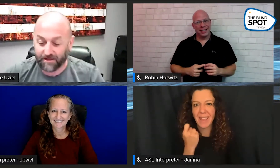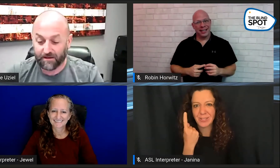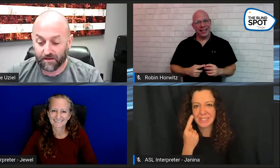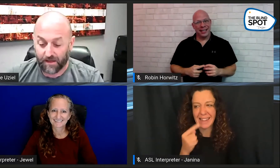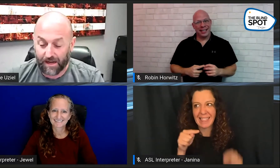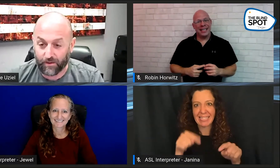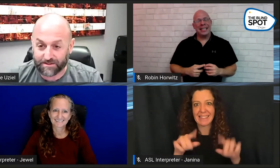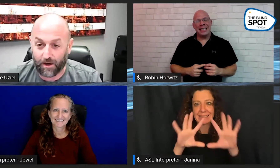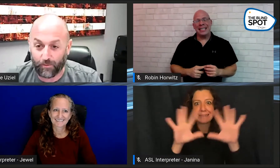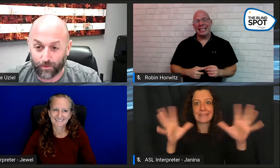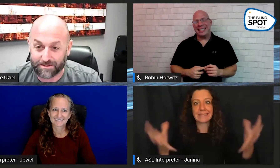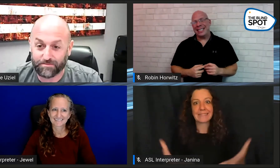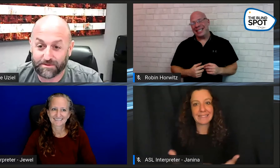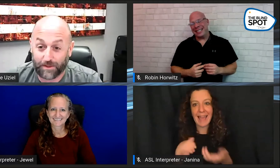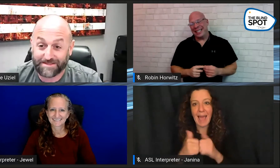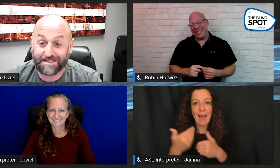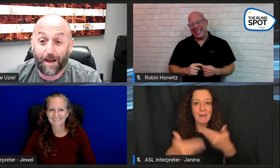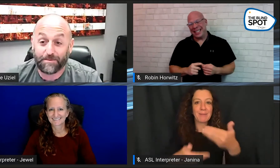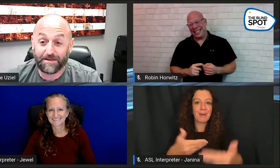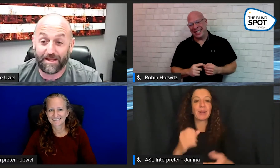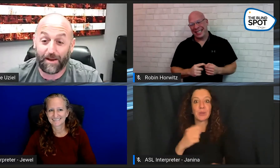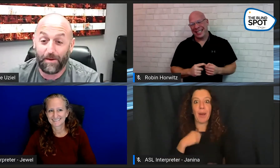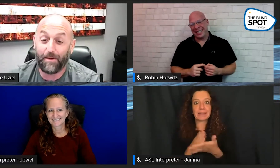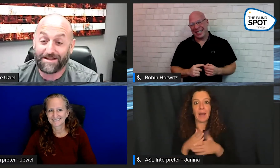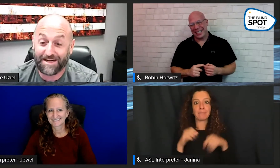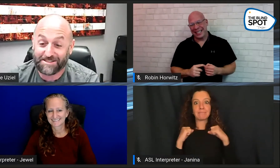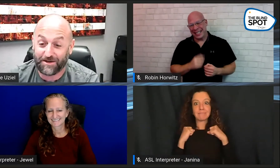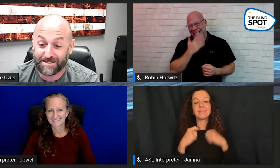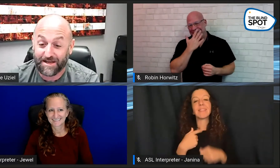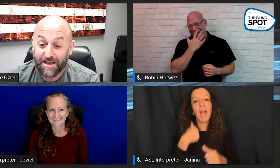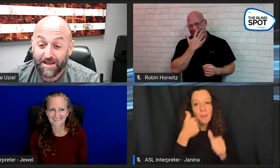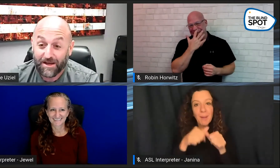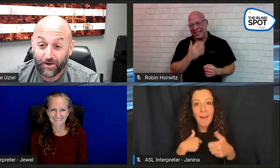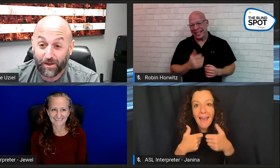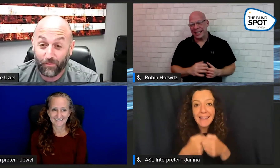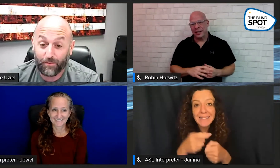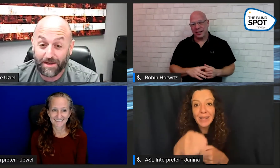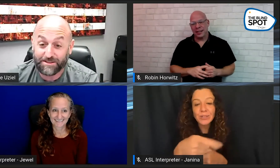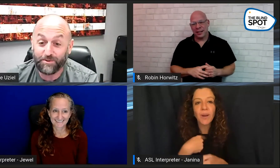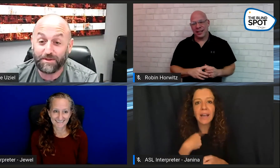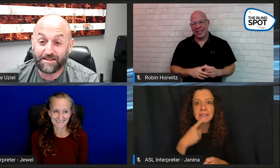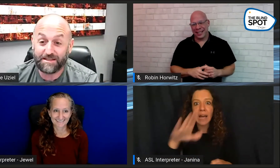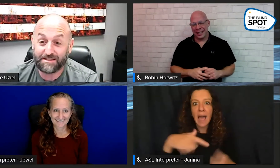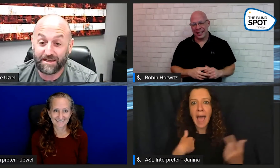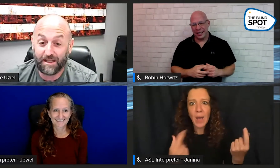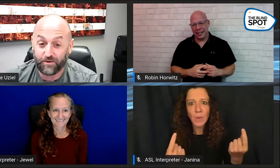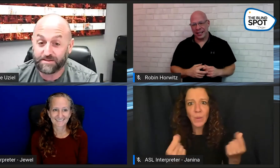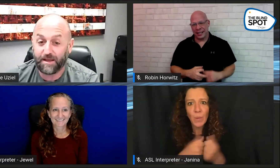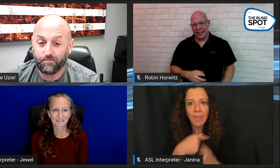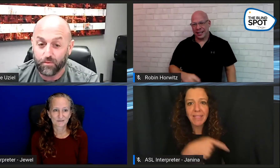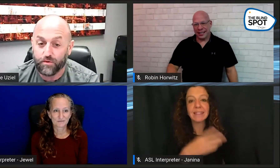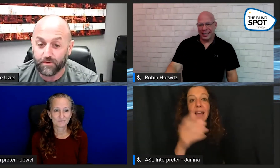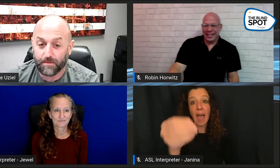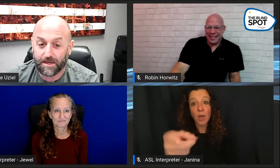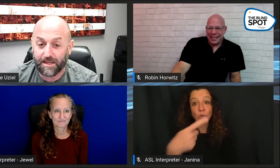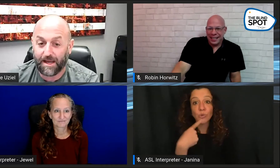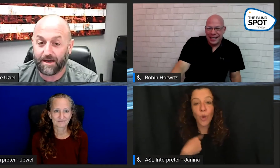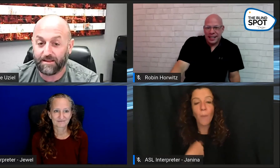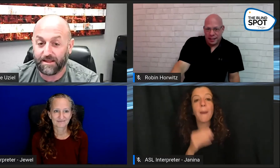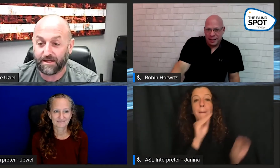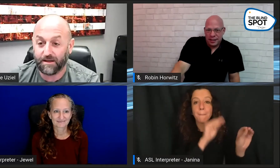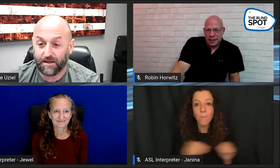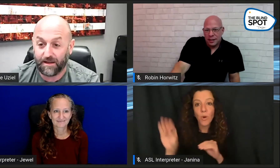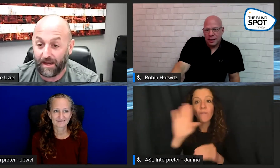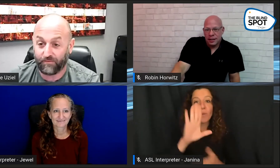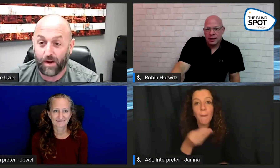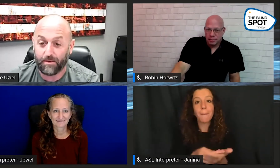understanding how this all works. So I stopped. And I remember I texted you and I said, okay, what do I do with this? And you said, move your money out